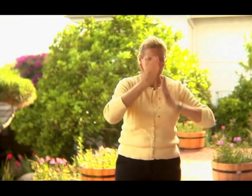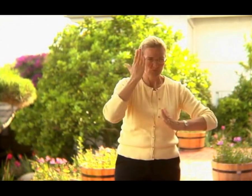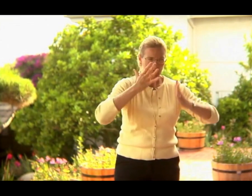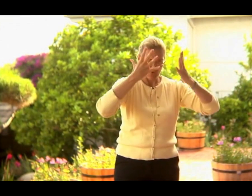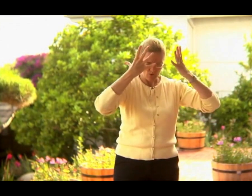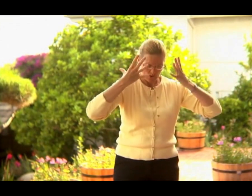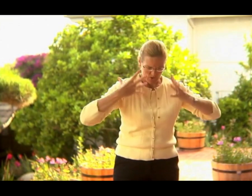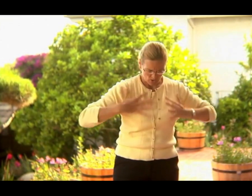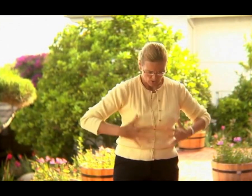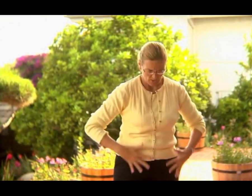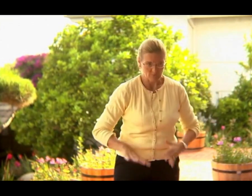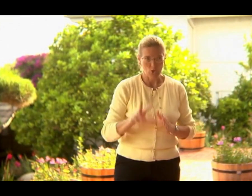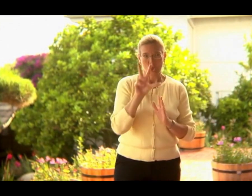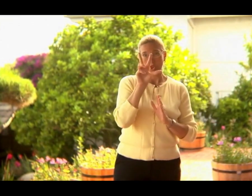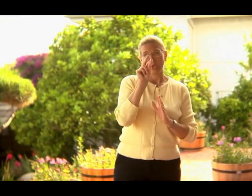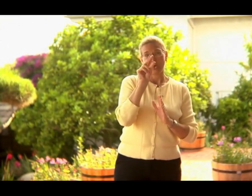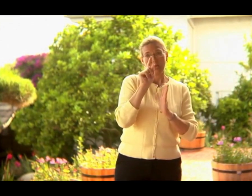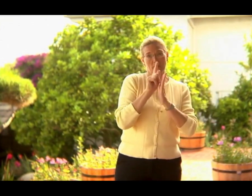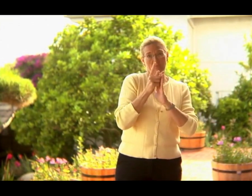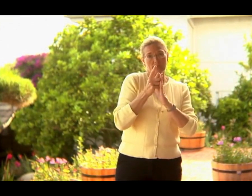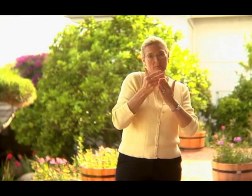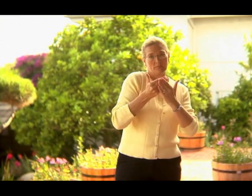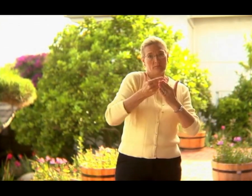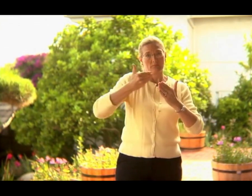your sunscreen 30 minutes before going outside in the sun